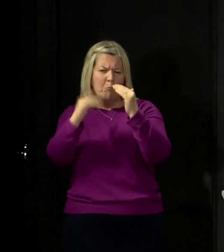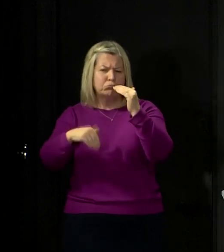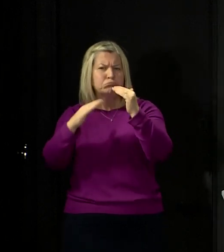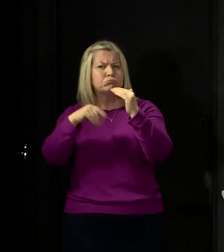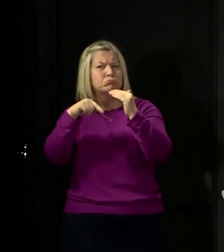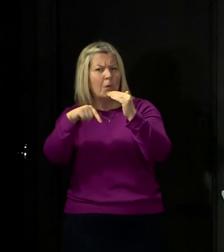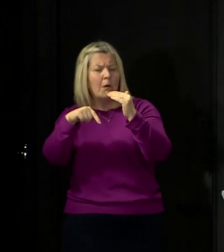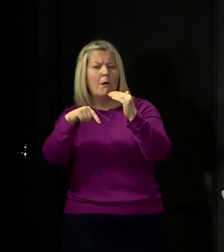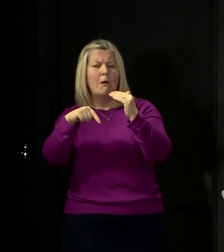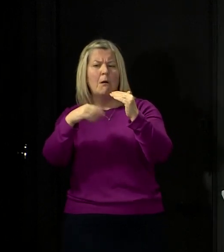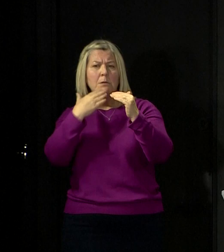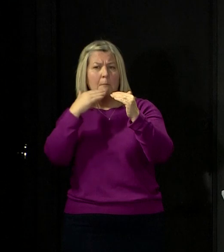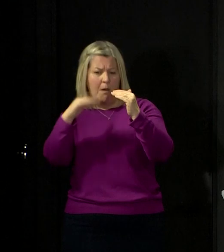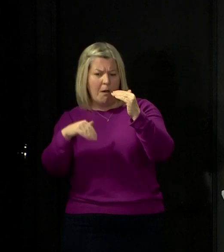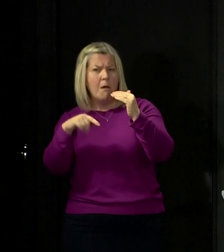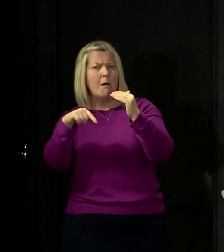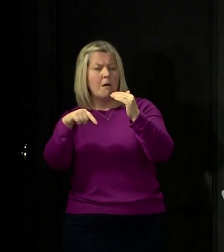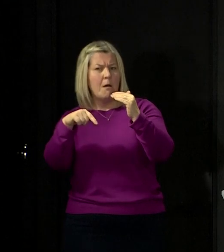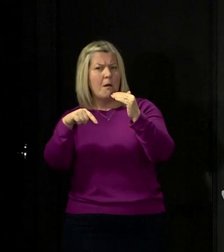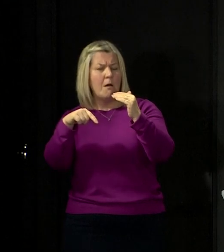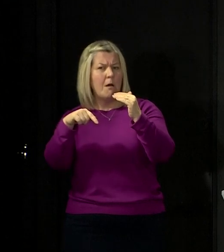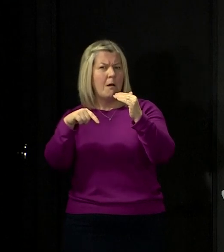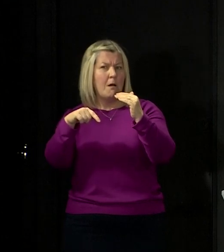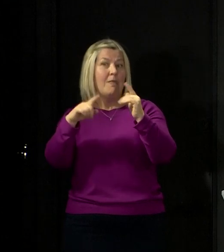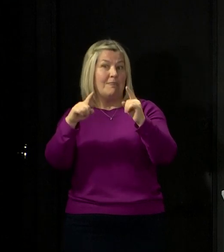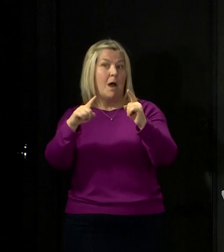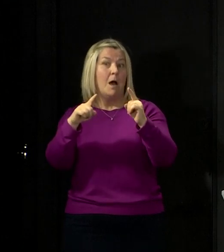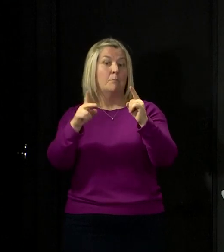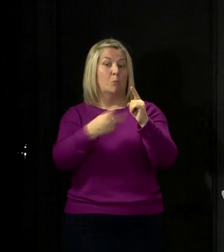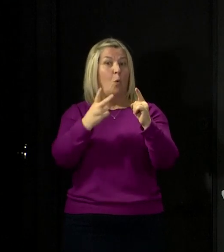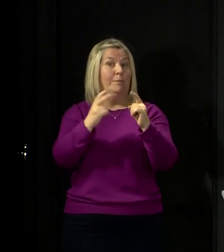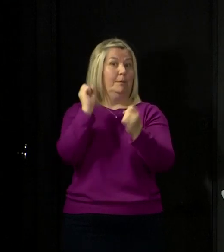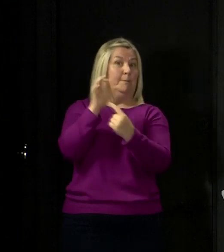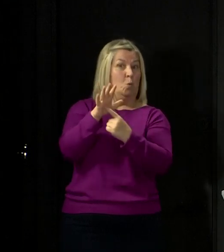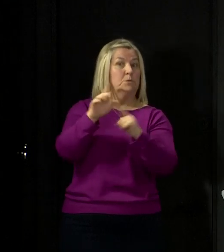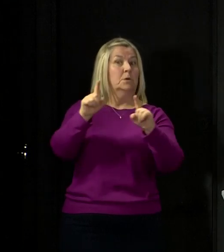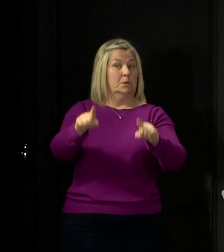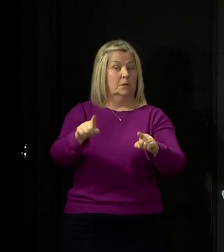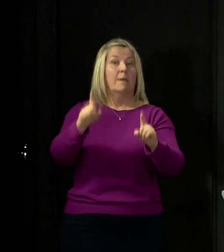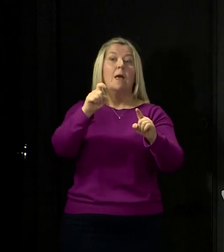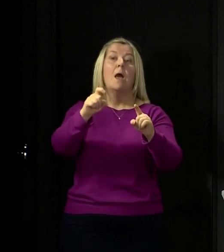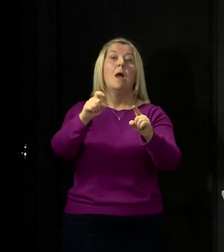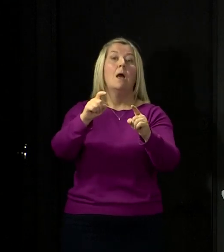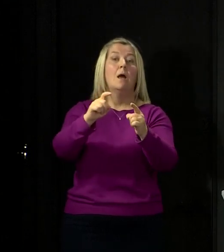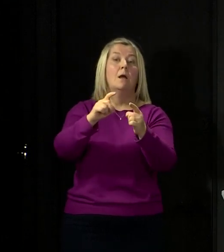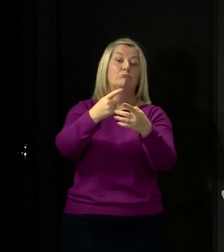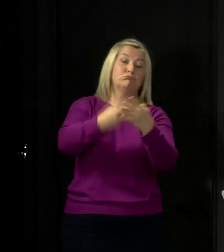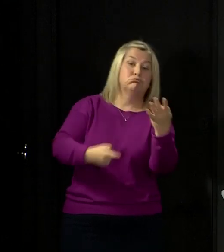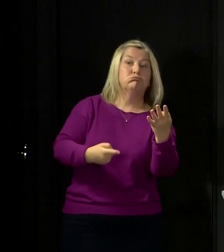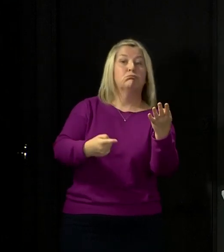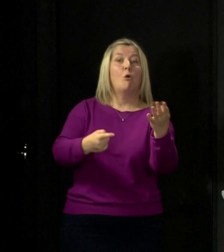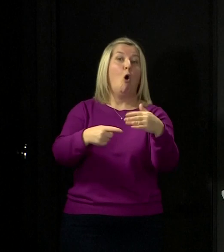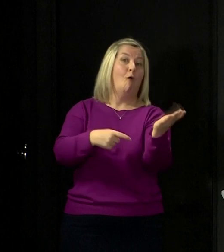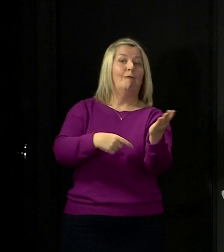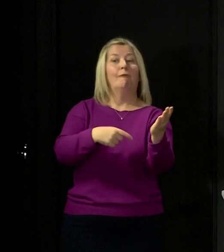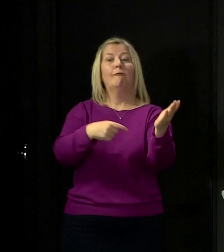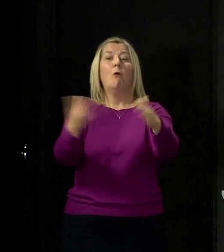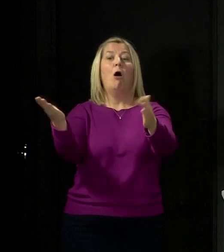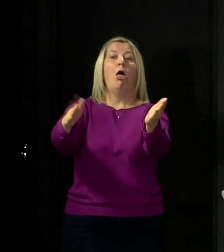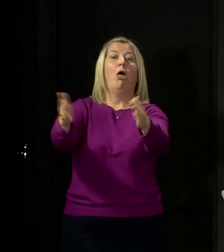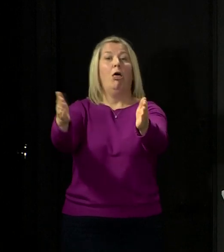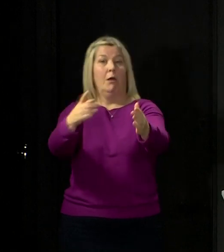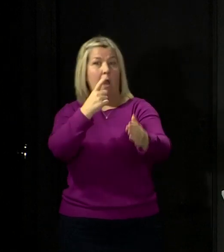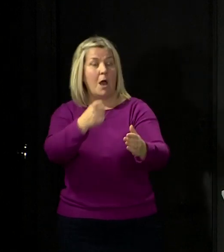of easing any kind of lockdown restrictions. And yet it was reported at the weekend that just a third of the capacity that you've built